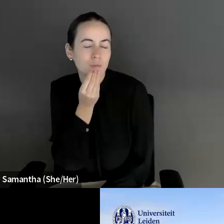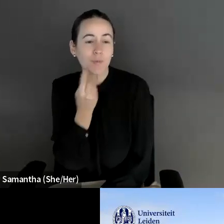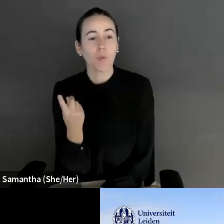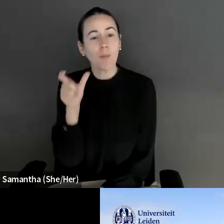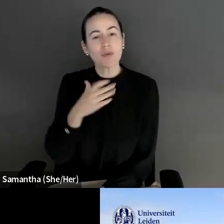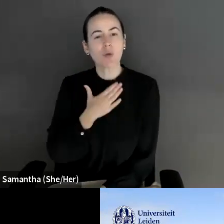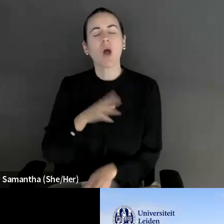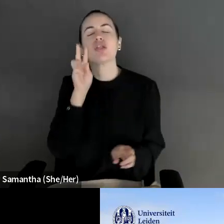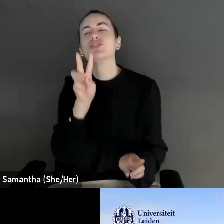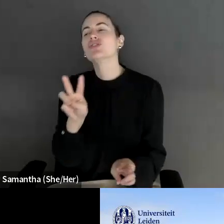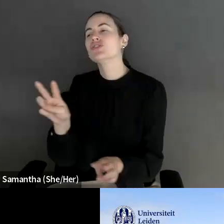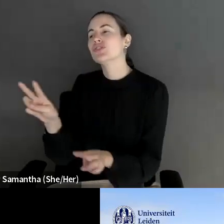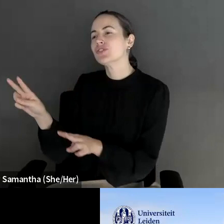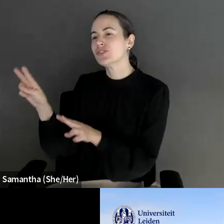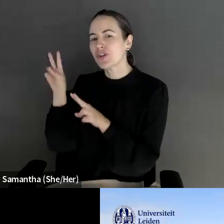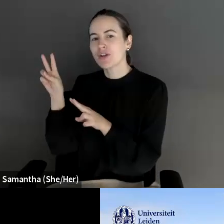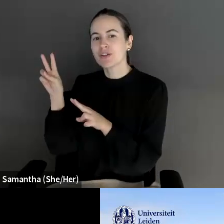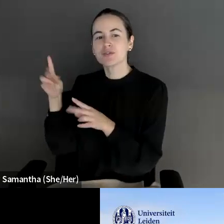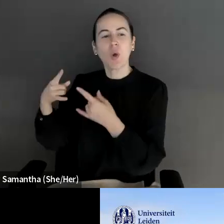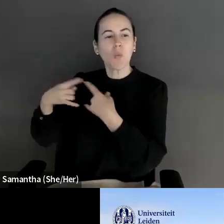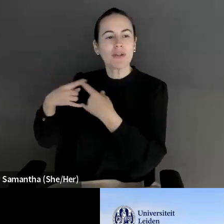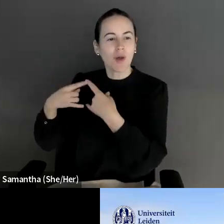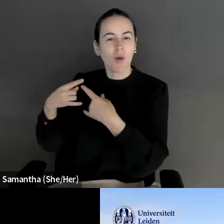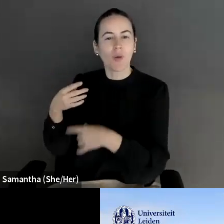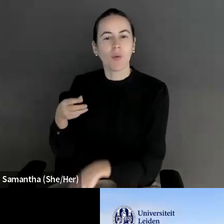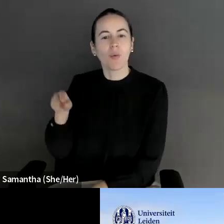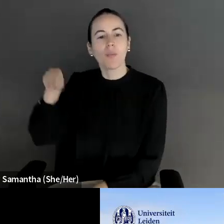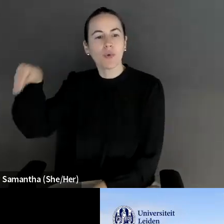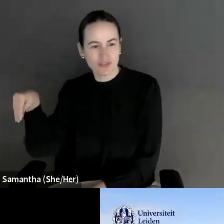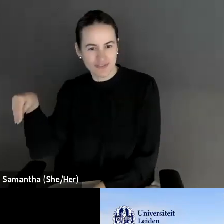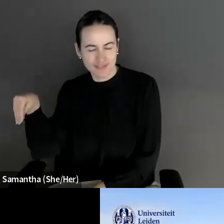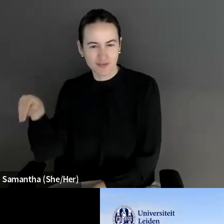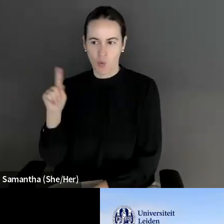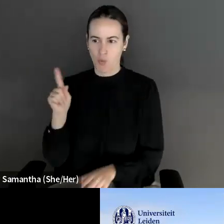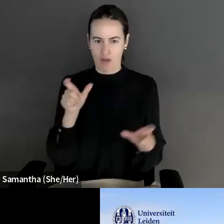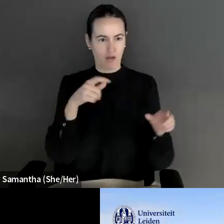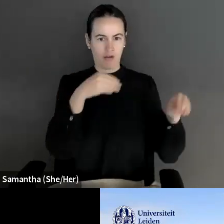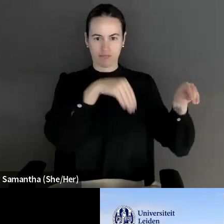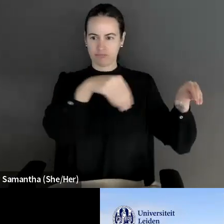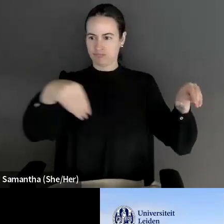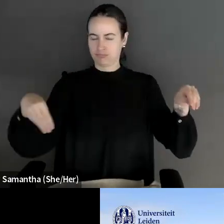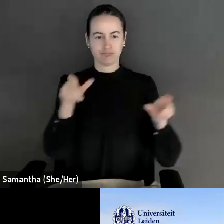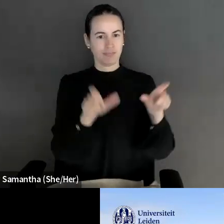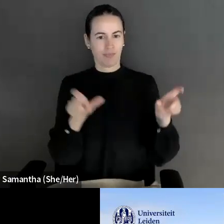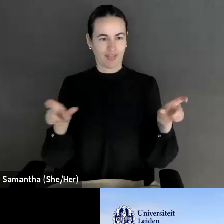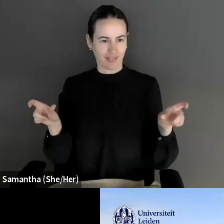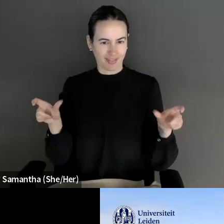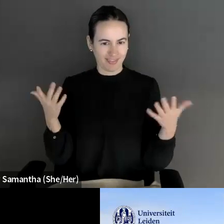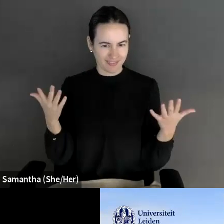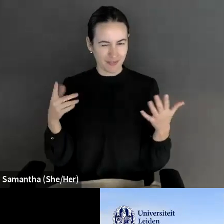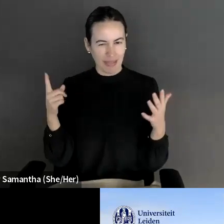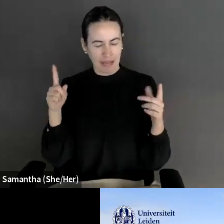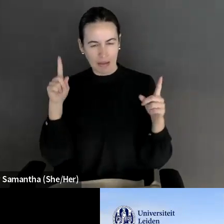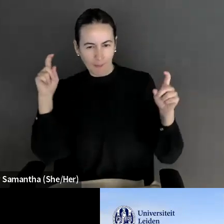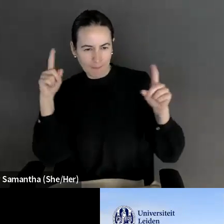so you would want to place this person next to the window. And so the complexity was manipulated